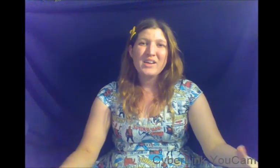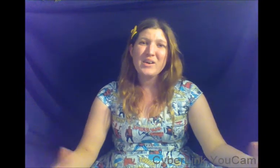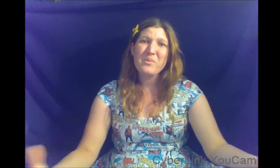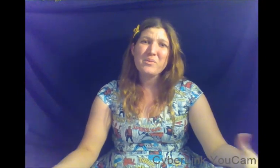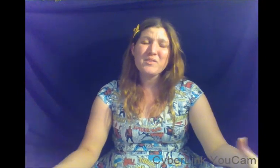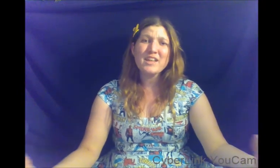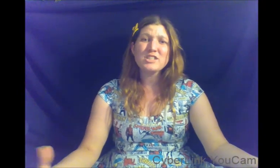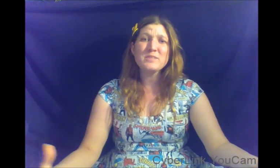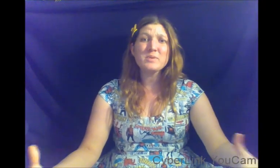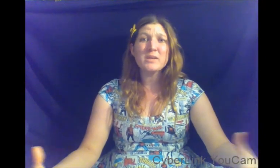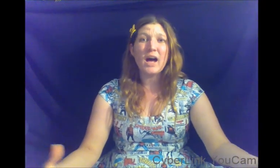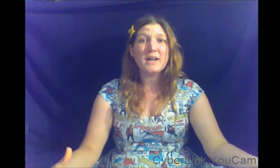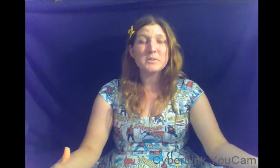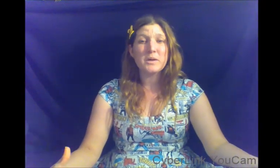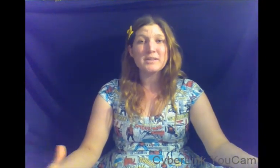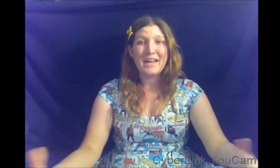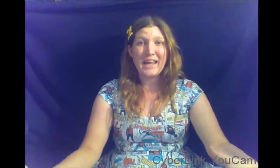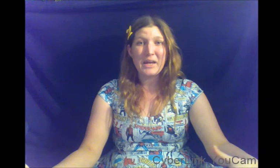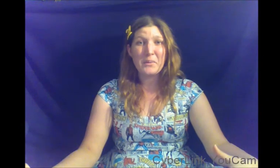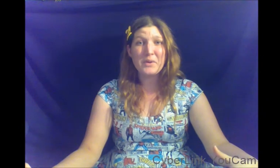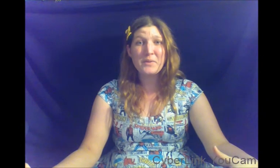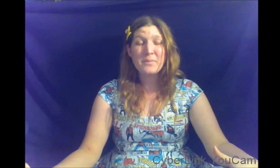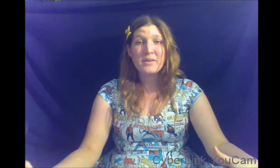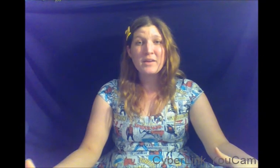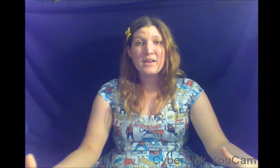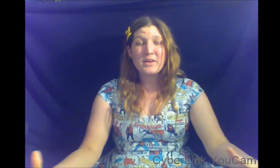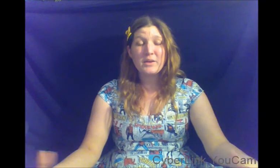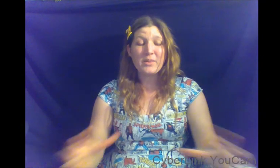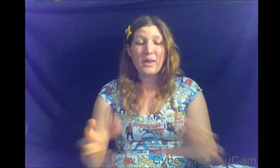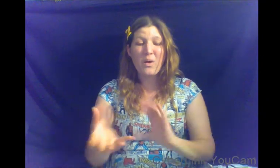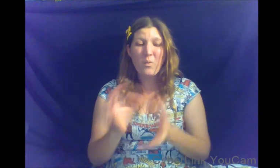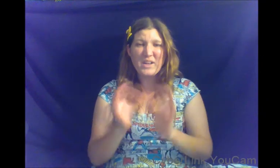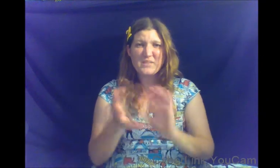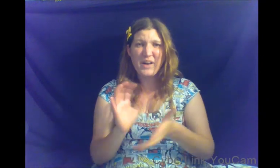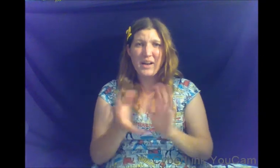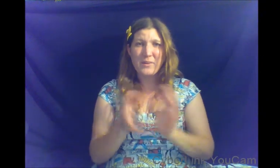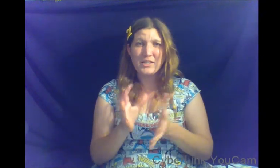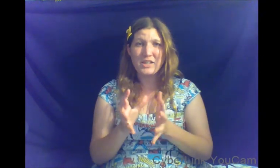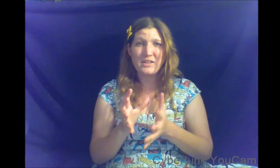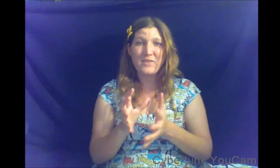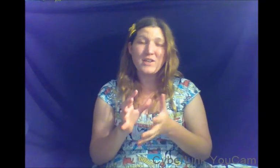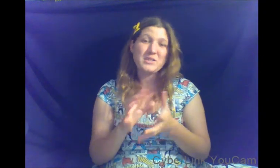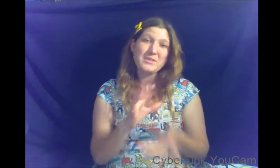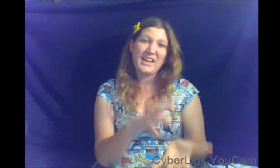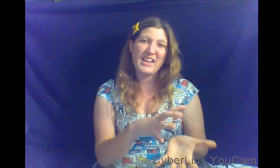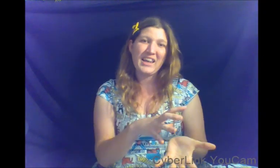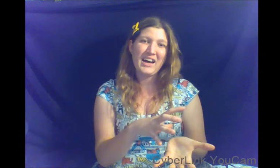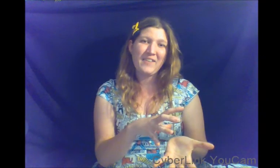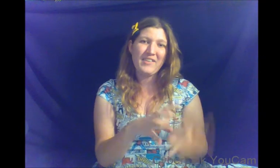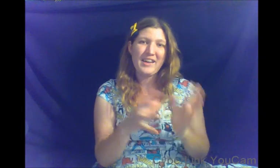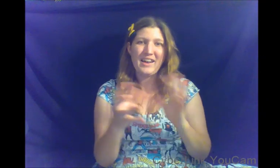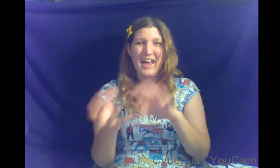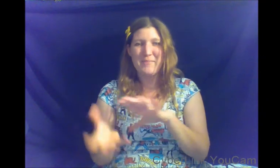know, the relationship between Oswald and Edward, you know, they're always fighting with each other. At first it was like love, and then it